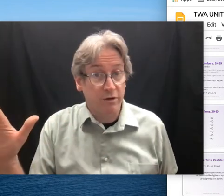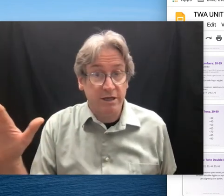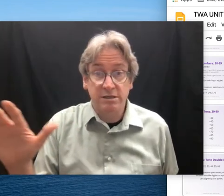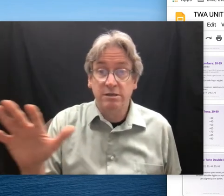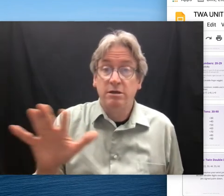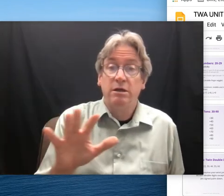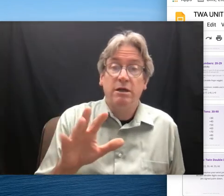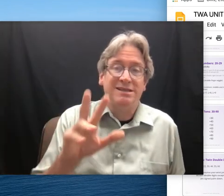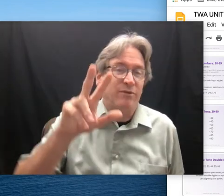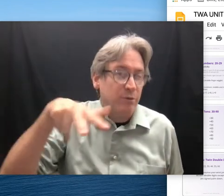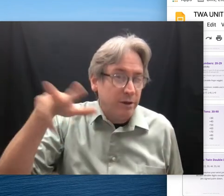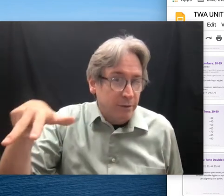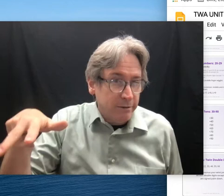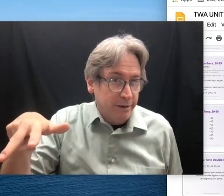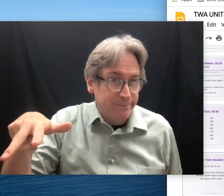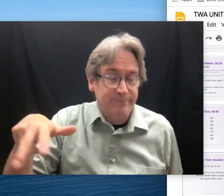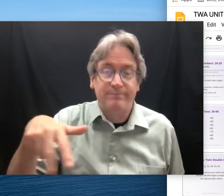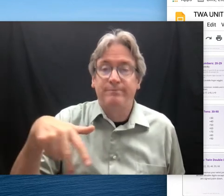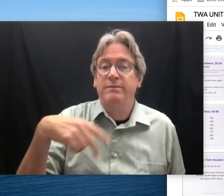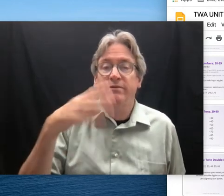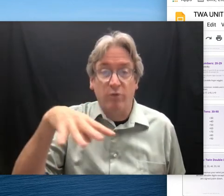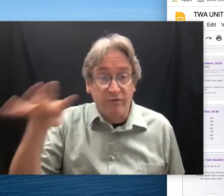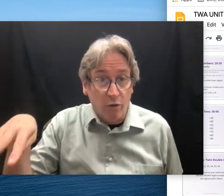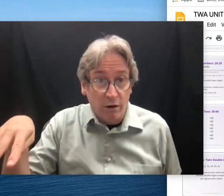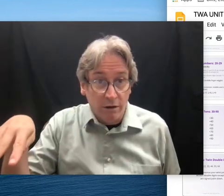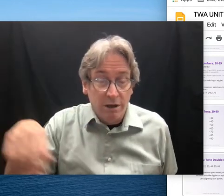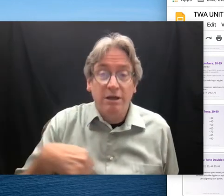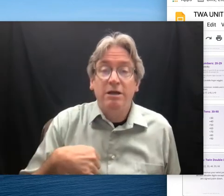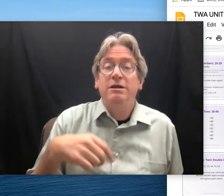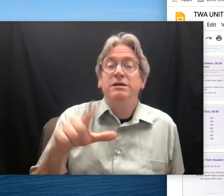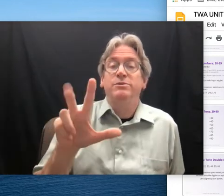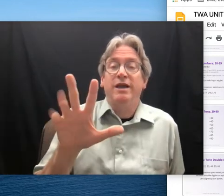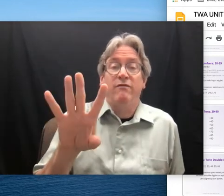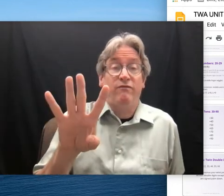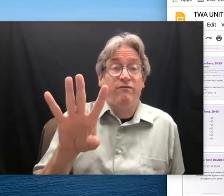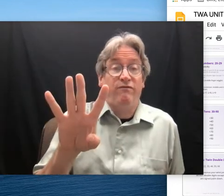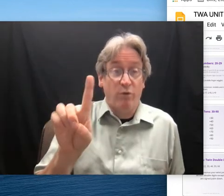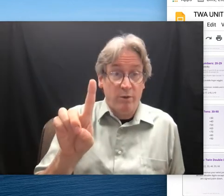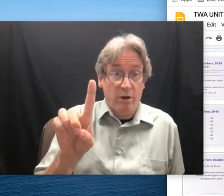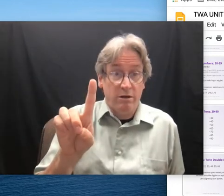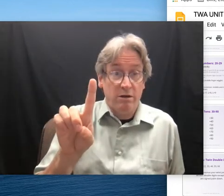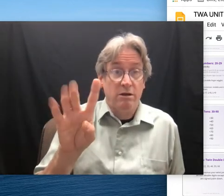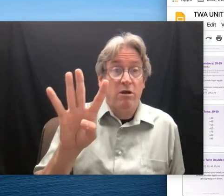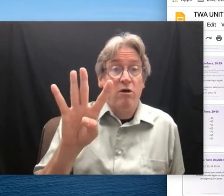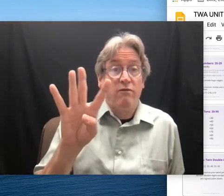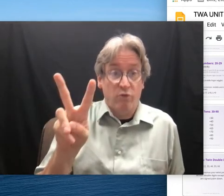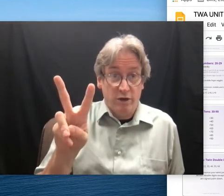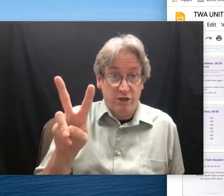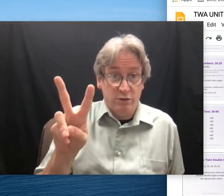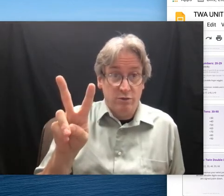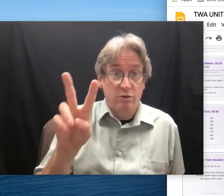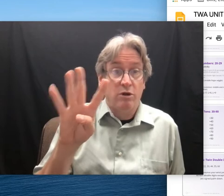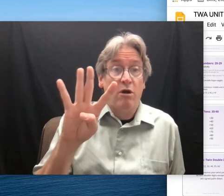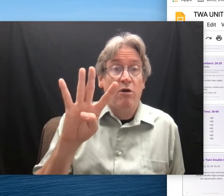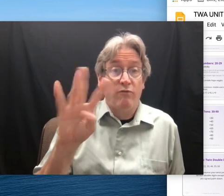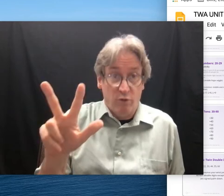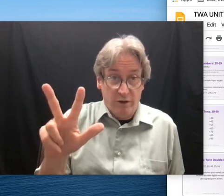through the 30s, except for 33, right? 44. So we got 41,